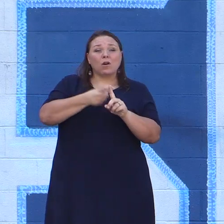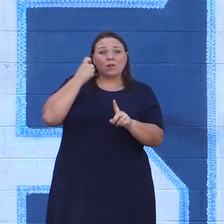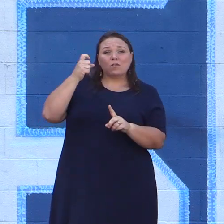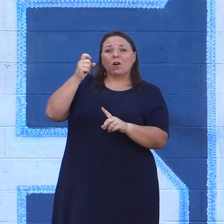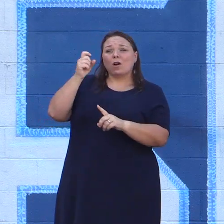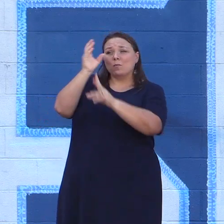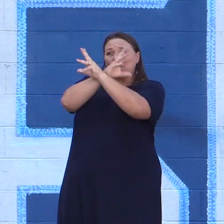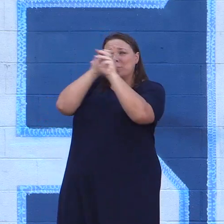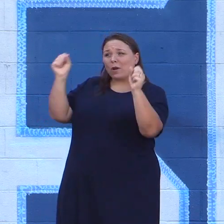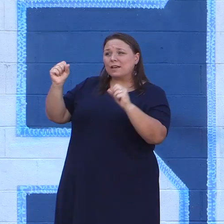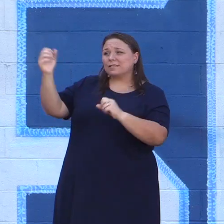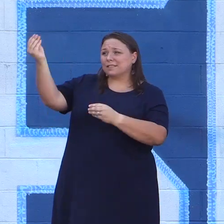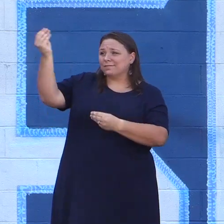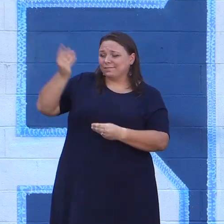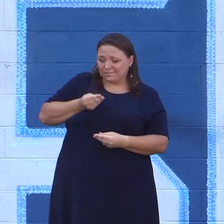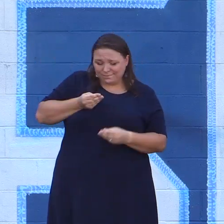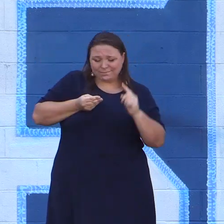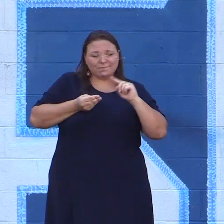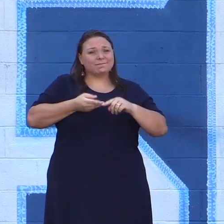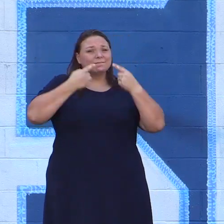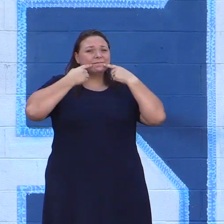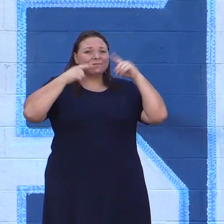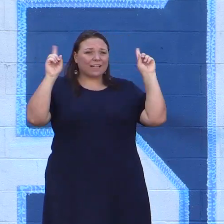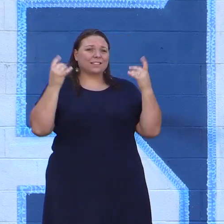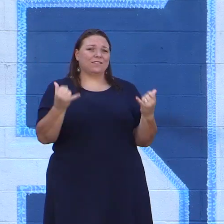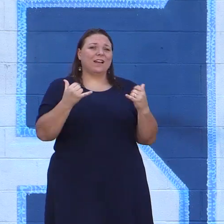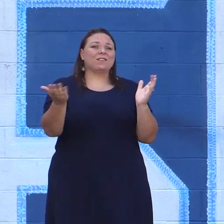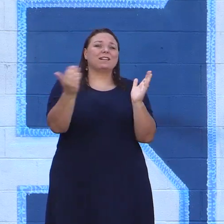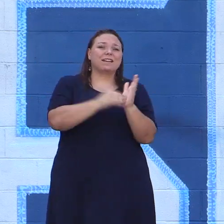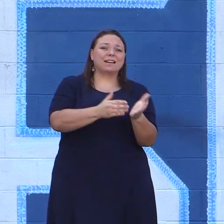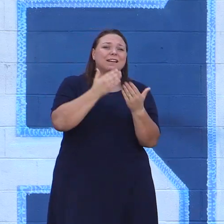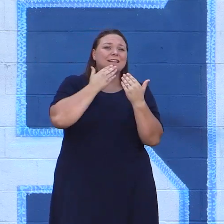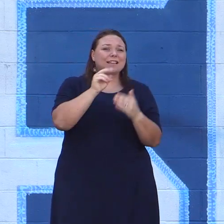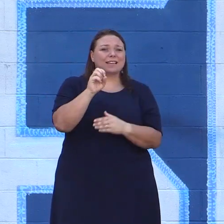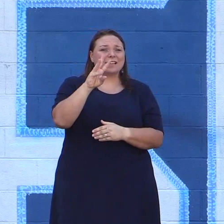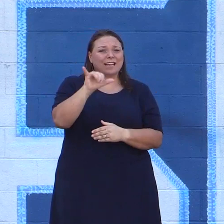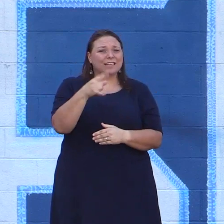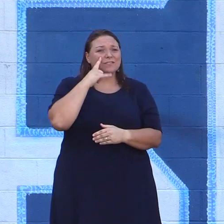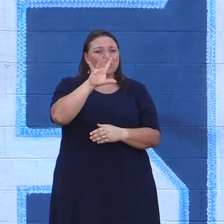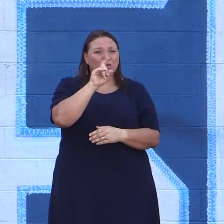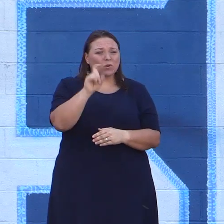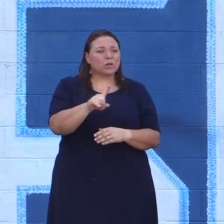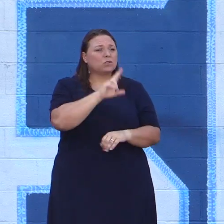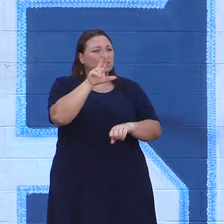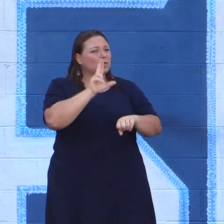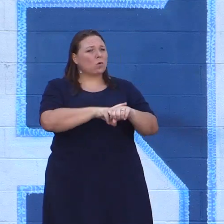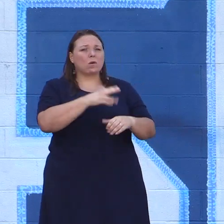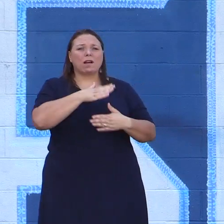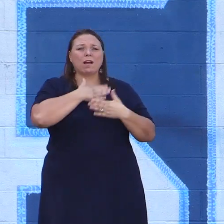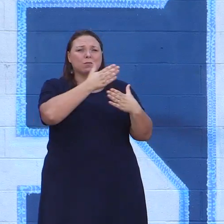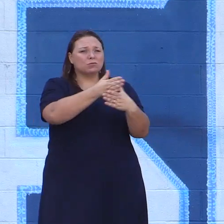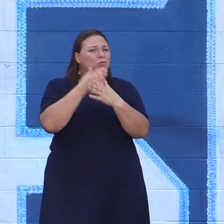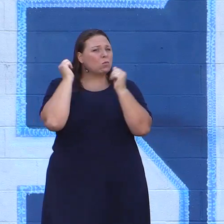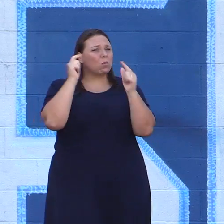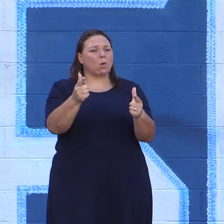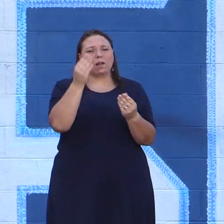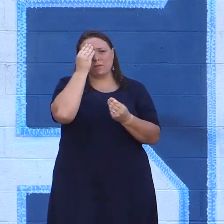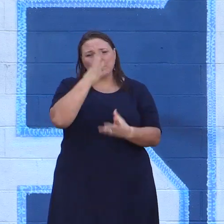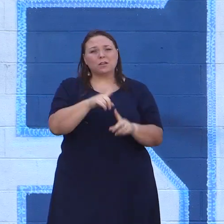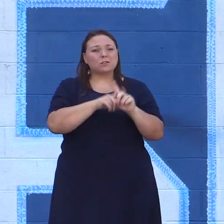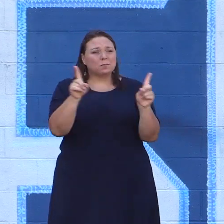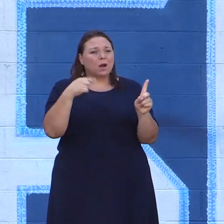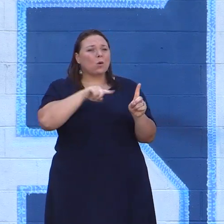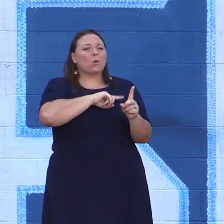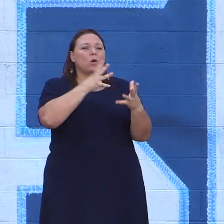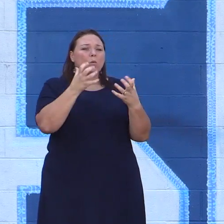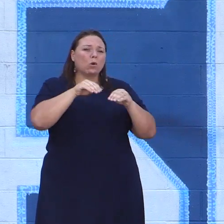House to do what we did, and it has been effective. So again, thank you, Nancy, for your question. Of course, we're happy to share all information, but we